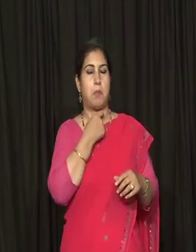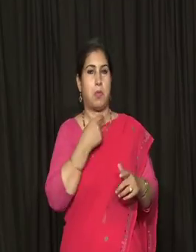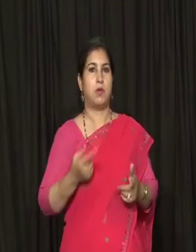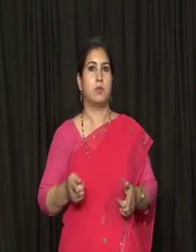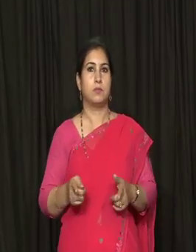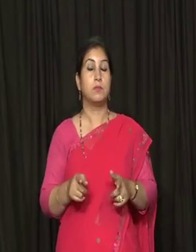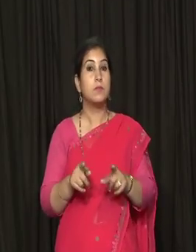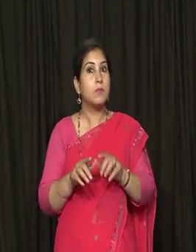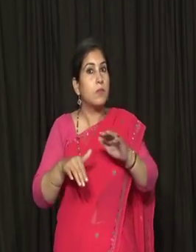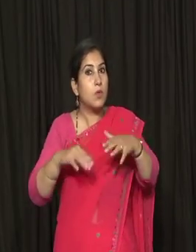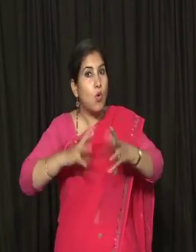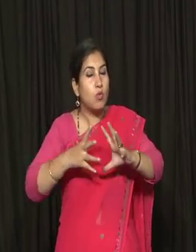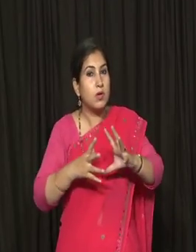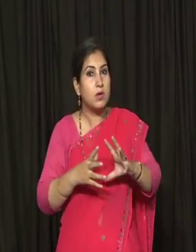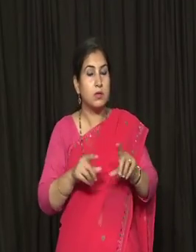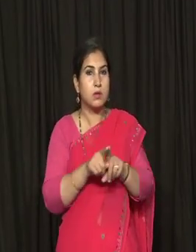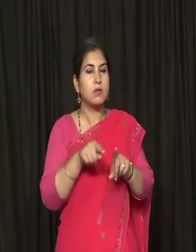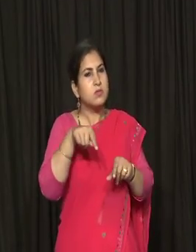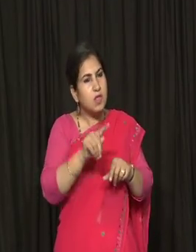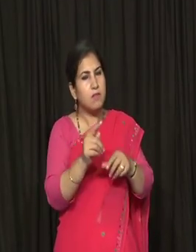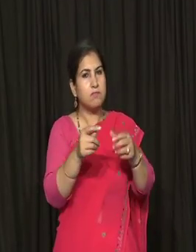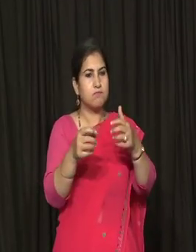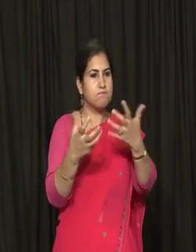This led to disunity among them